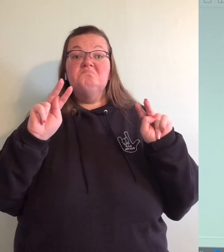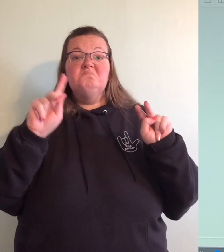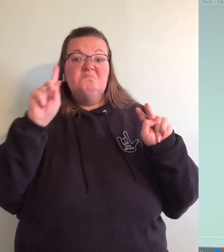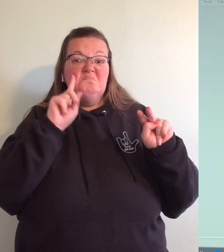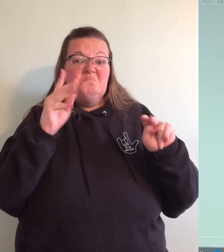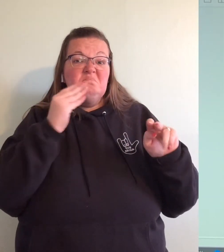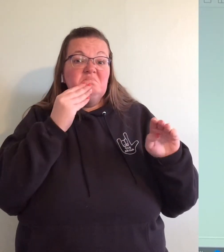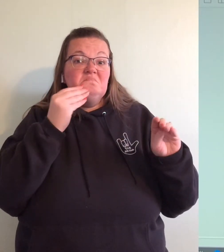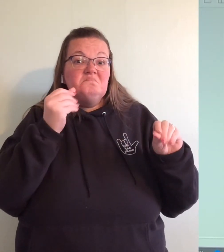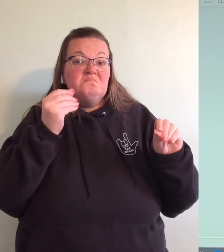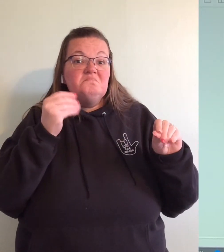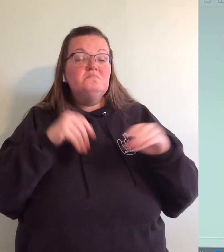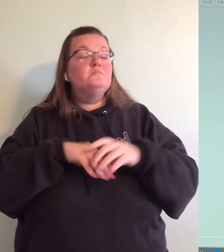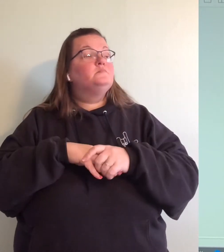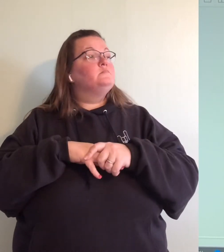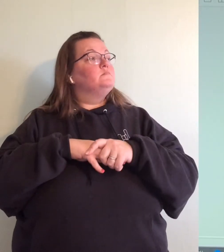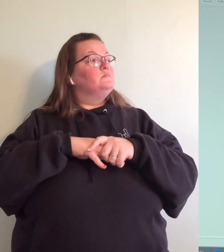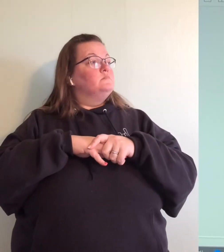sugar.